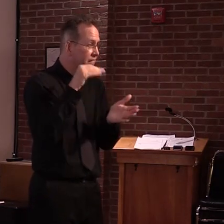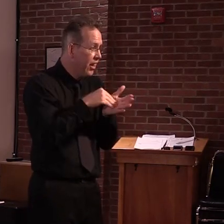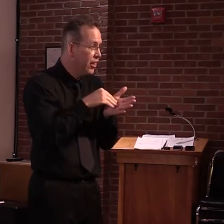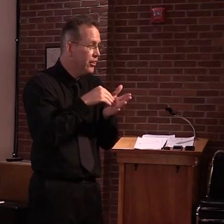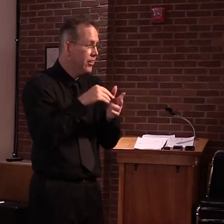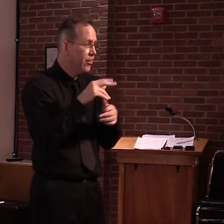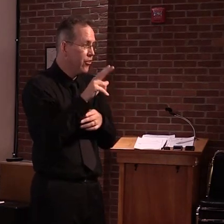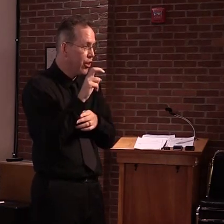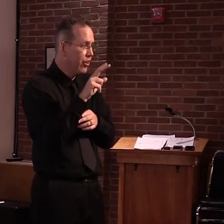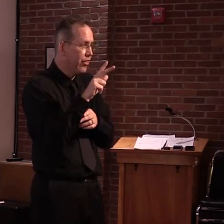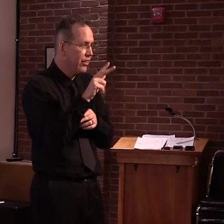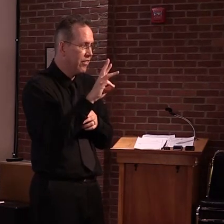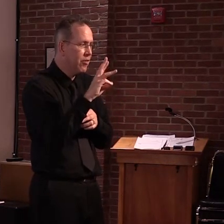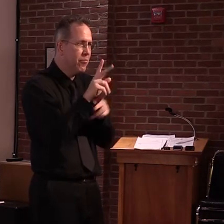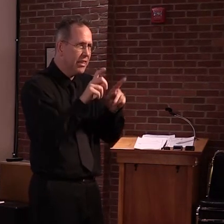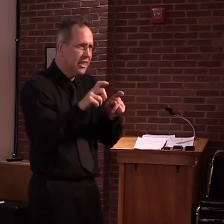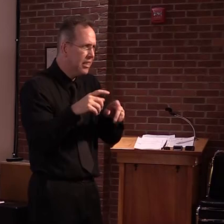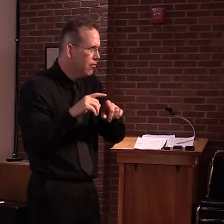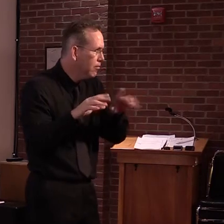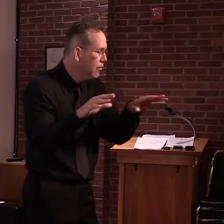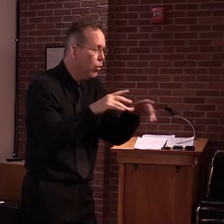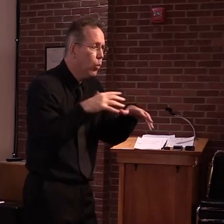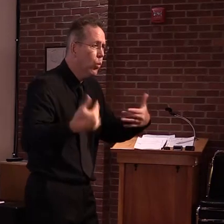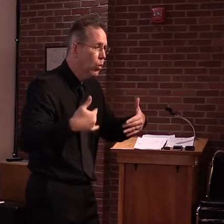9,326 tests. Again,